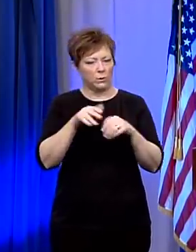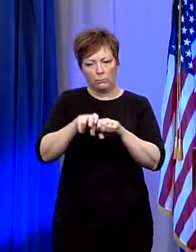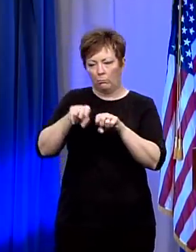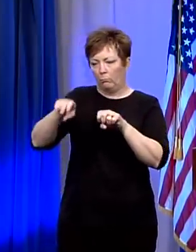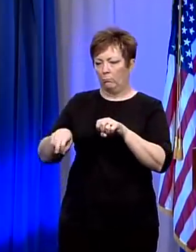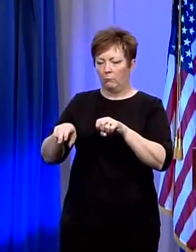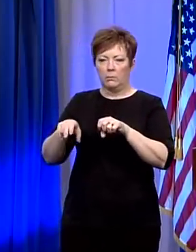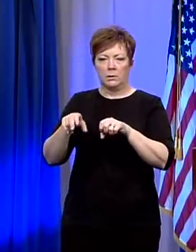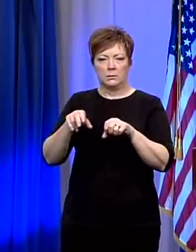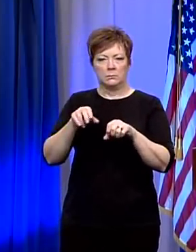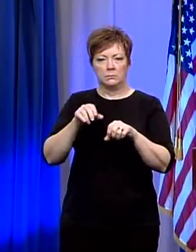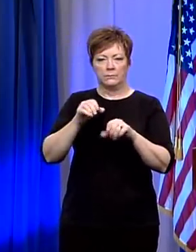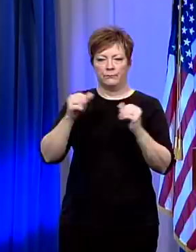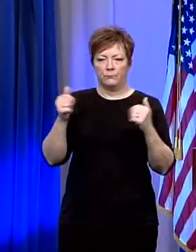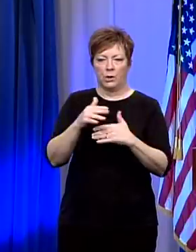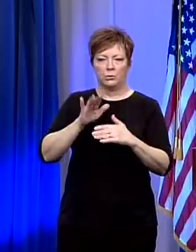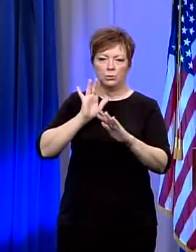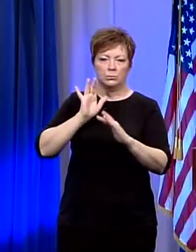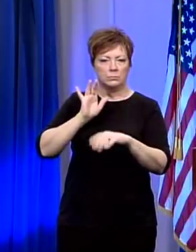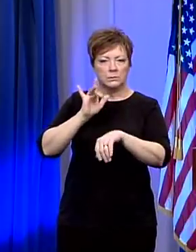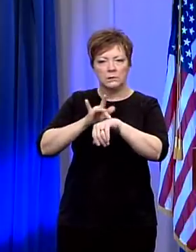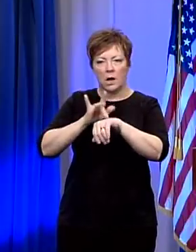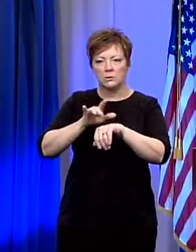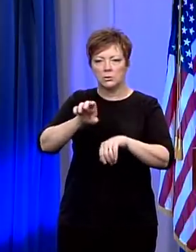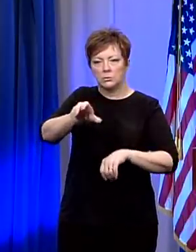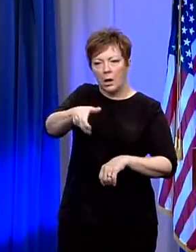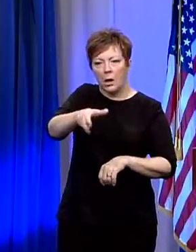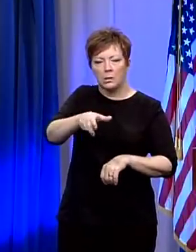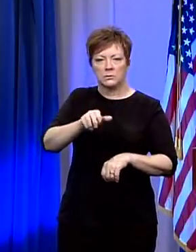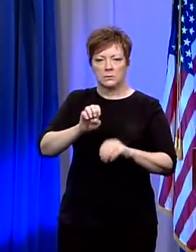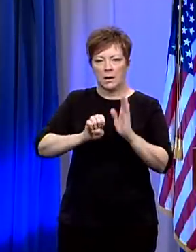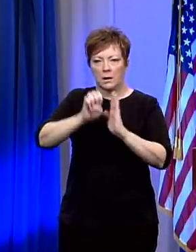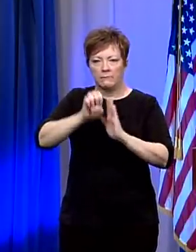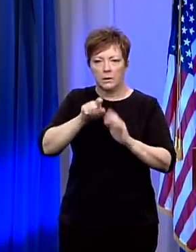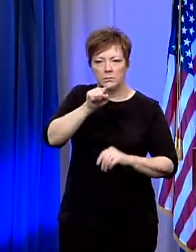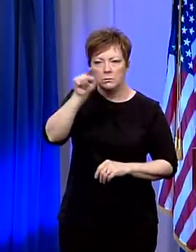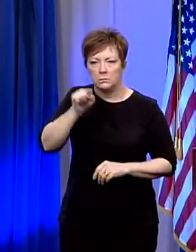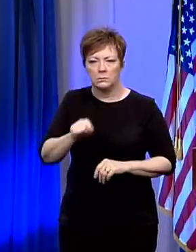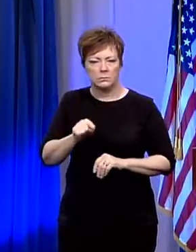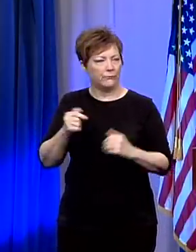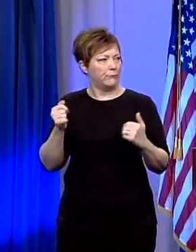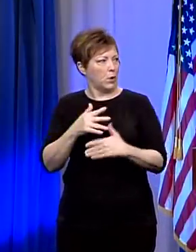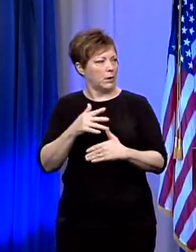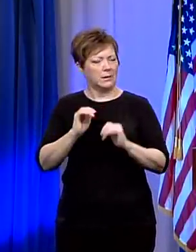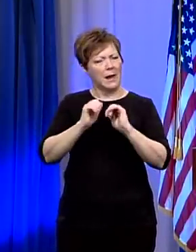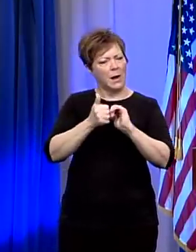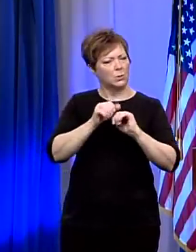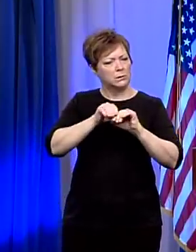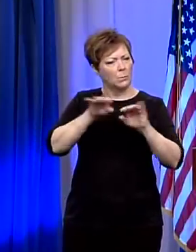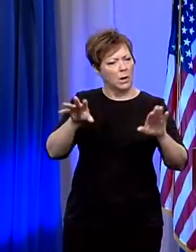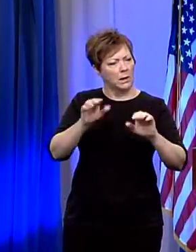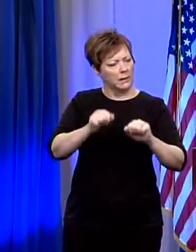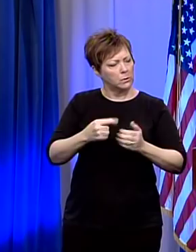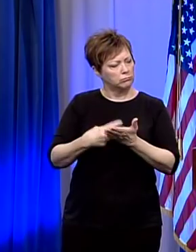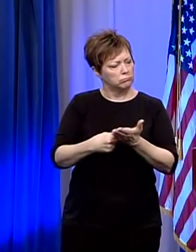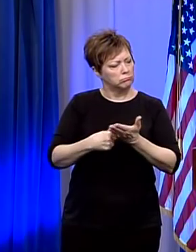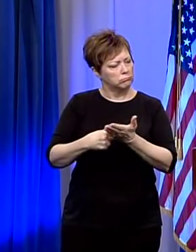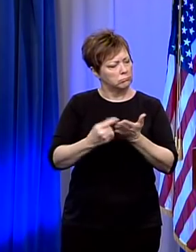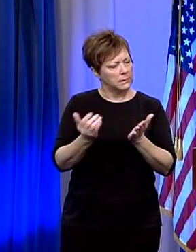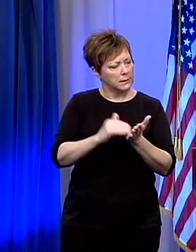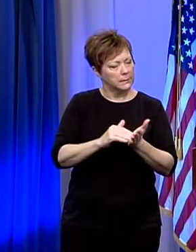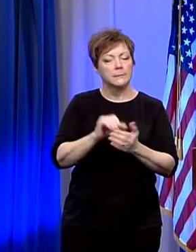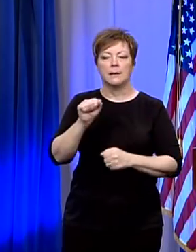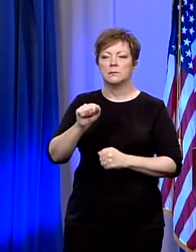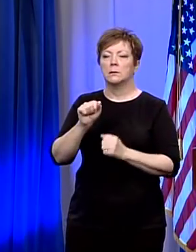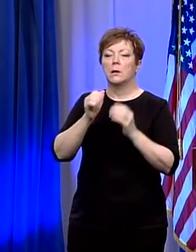touch doorknobs, elevators. Can you talk again on how this is spread among people? Sure. So it is spread from